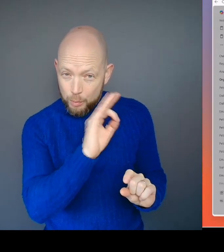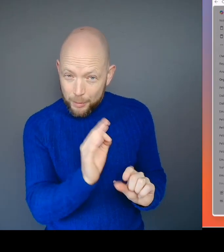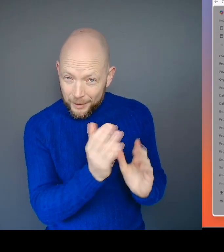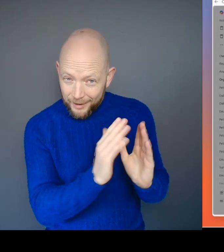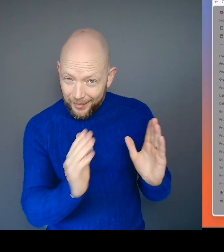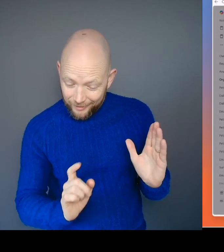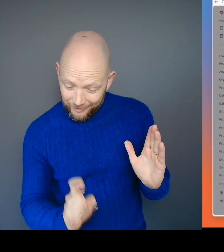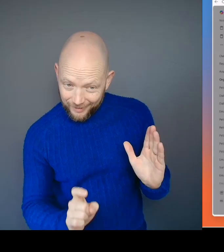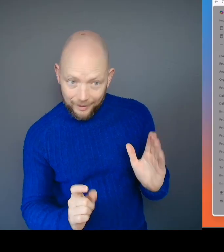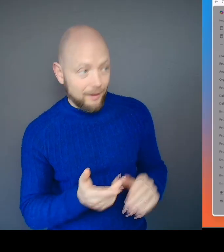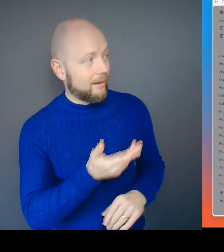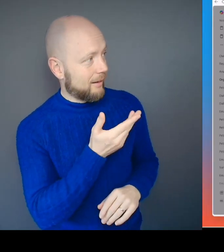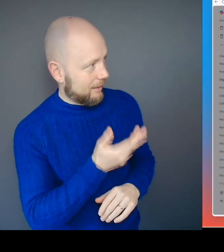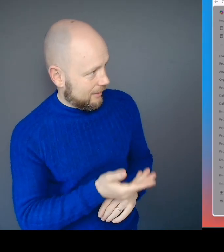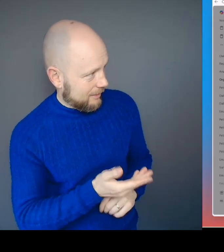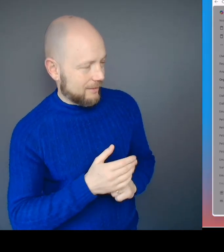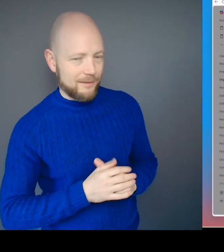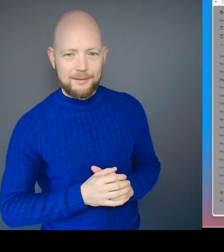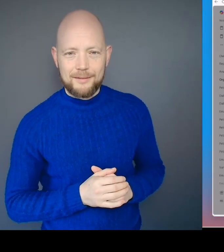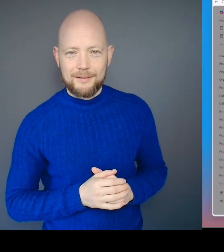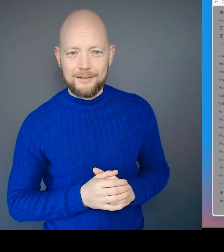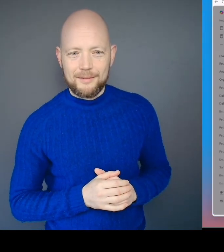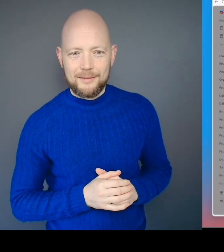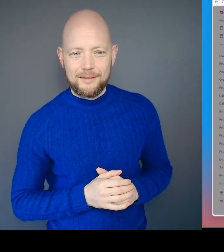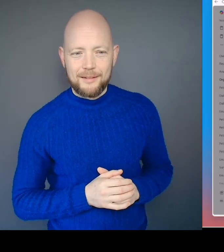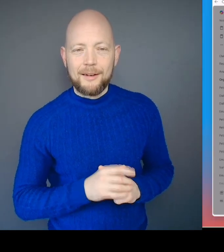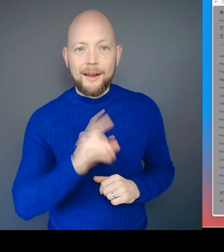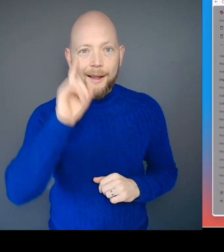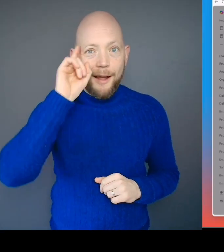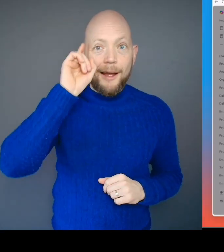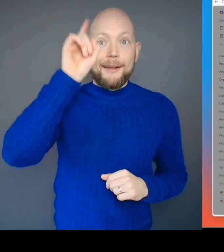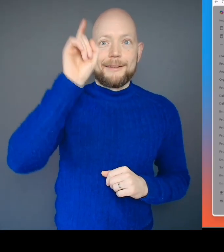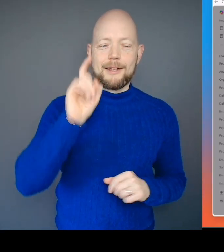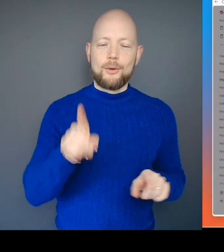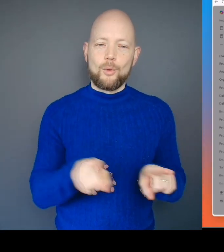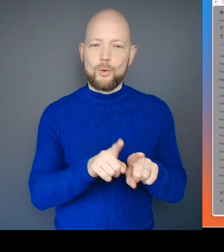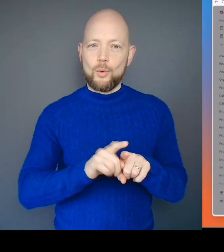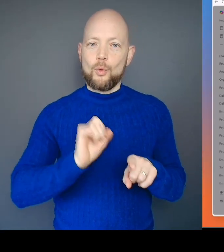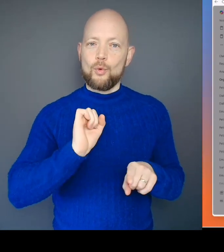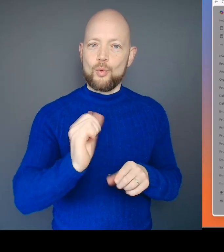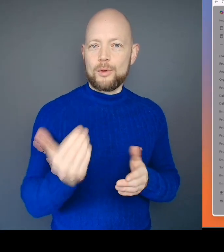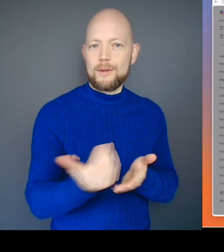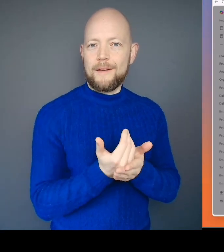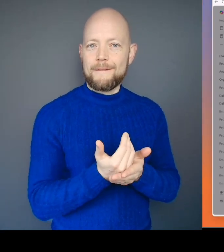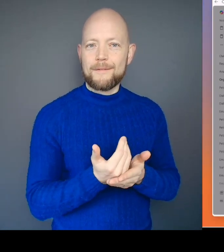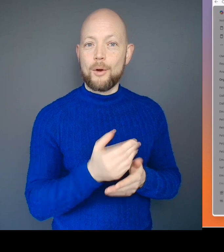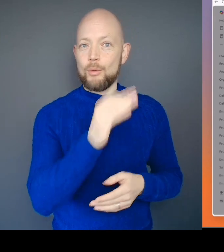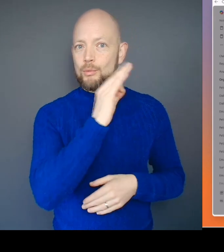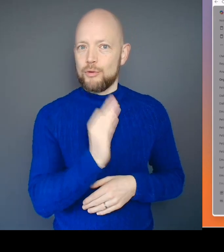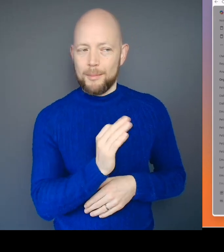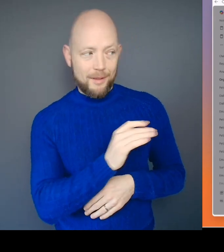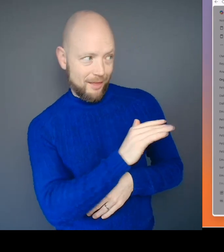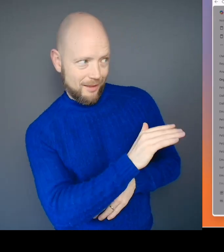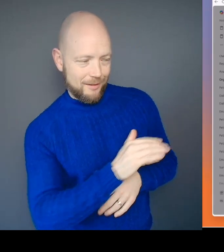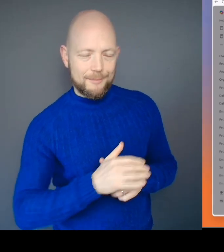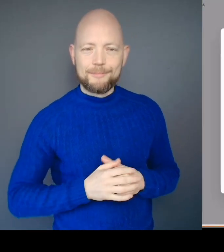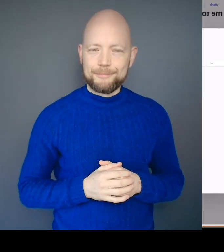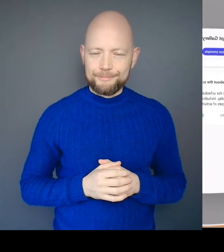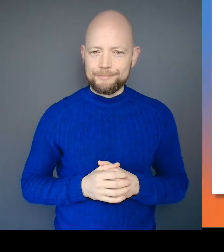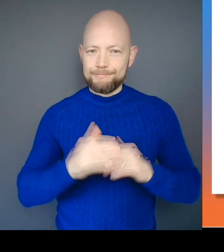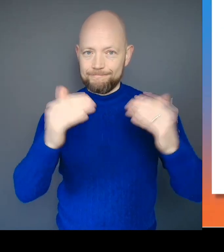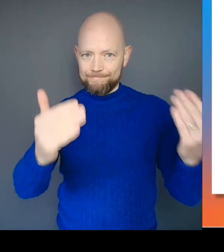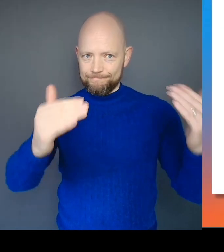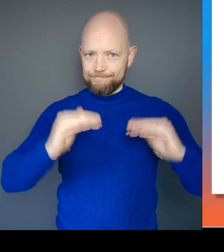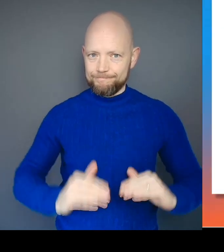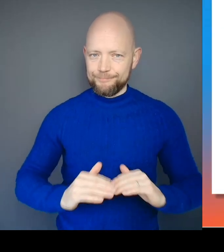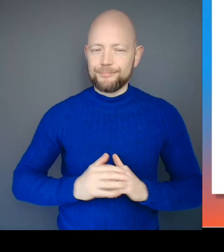and access to this prompt gallery with more things that you can try as suggested prompts and your prompts saved in that spot there.